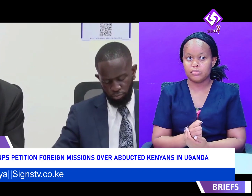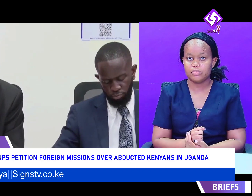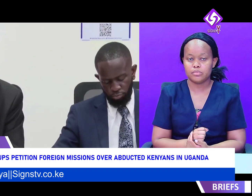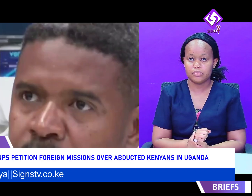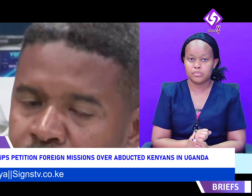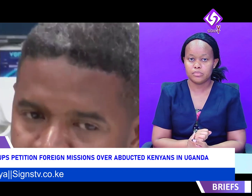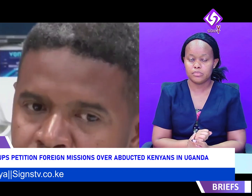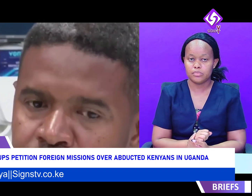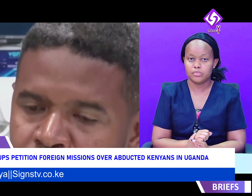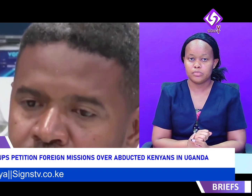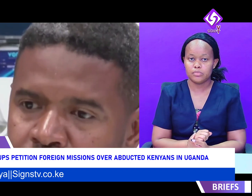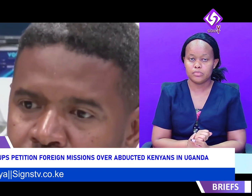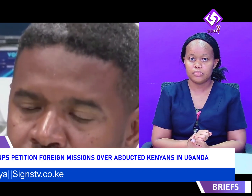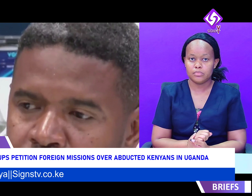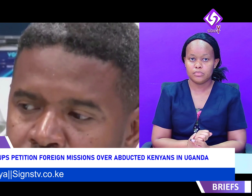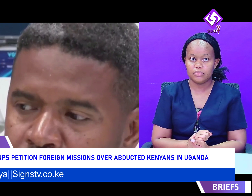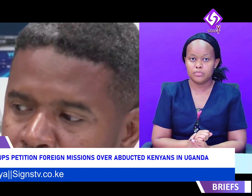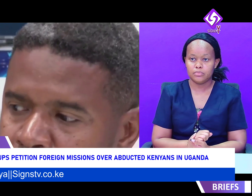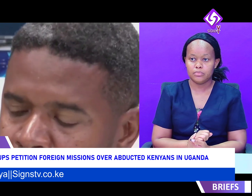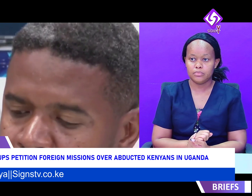urgent need of medical attention.